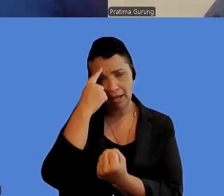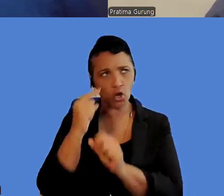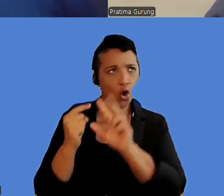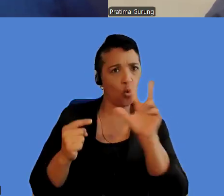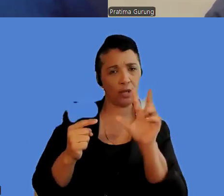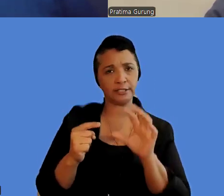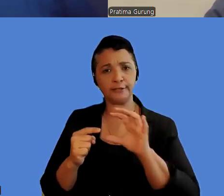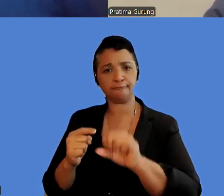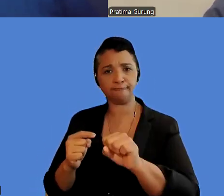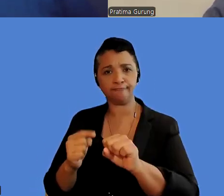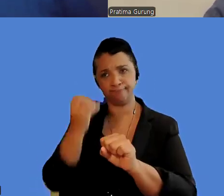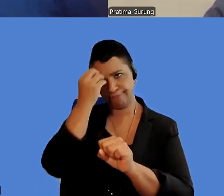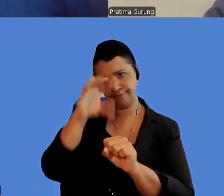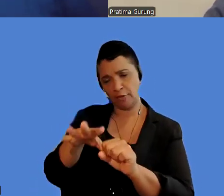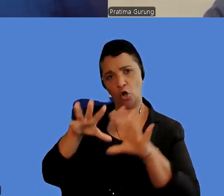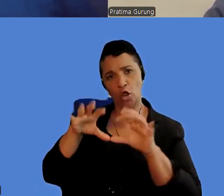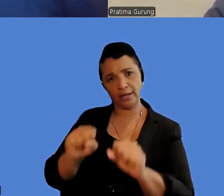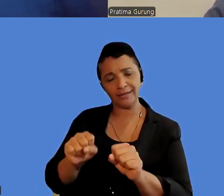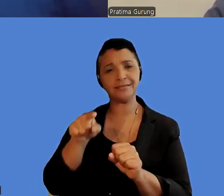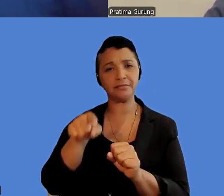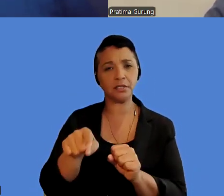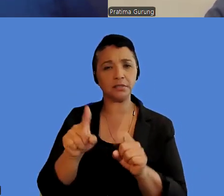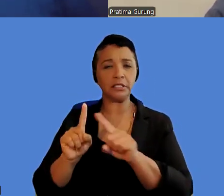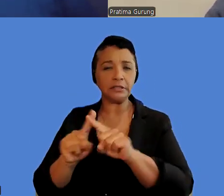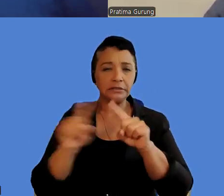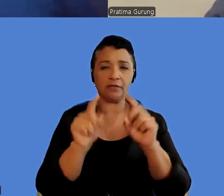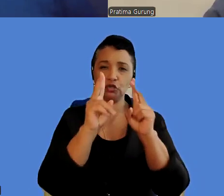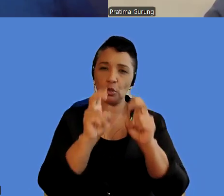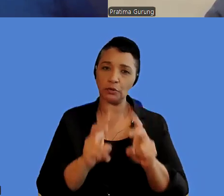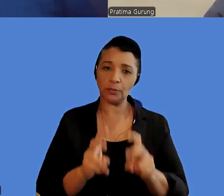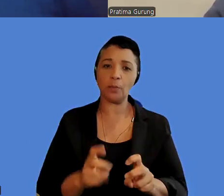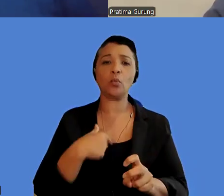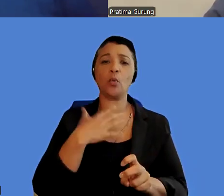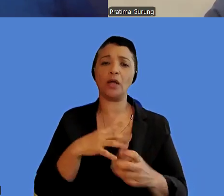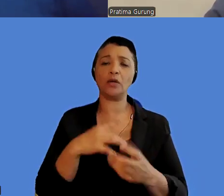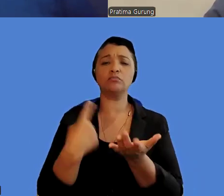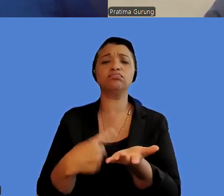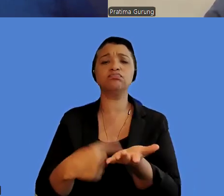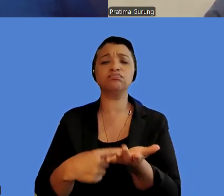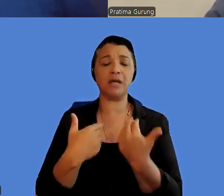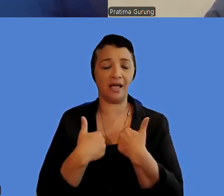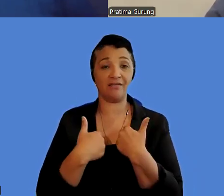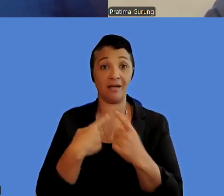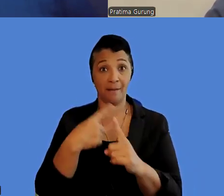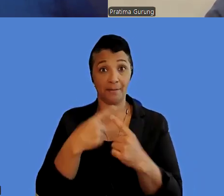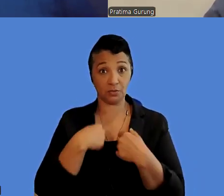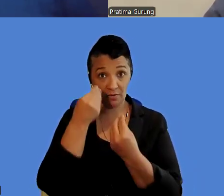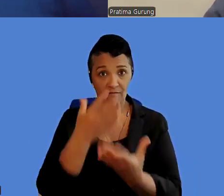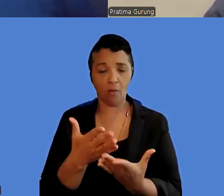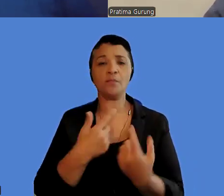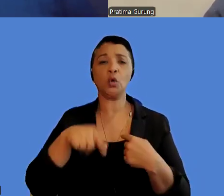of the individual notion. These are the very different things that we have. And this is where we say that we are